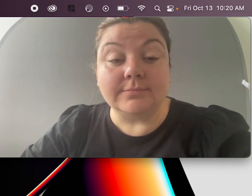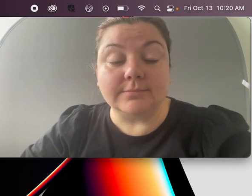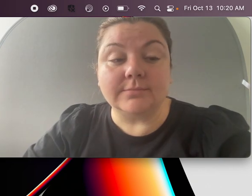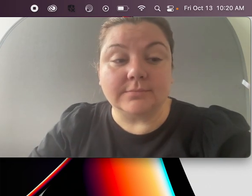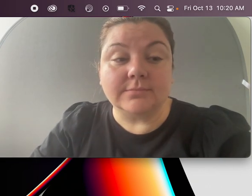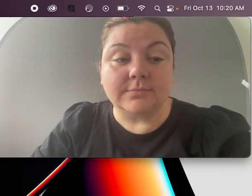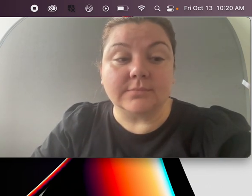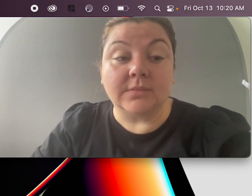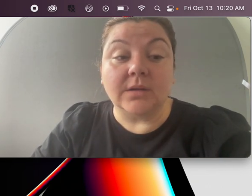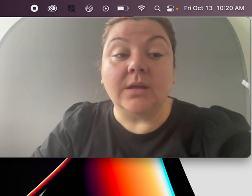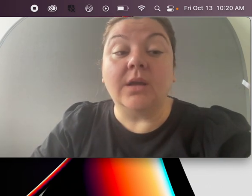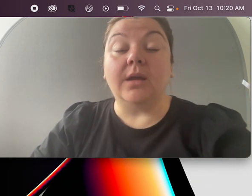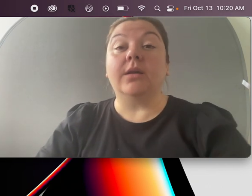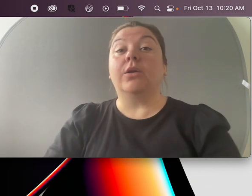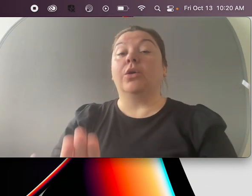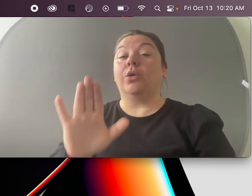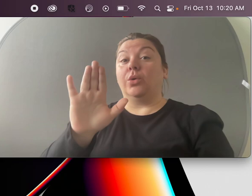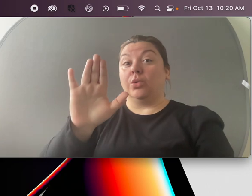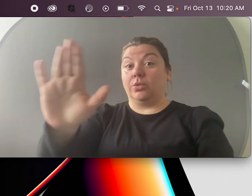Mm-hmm.